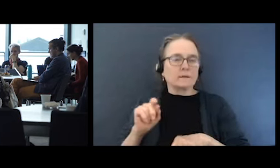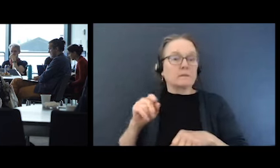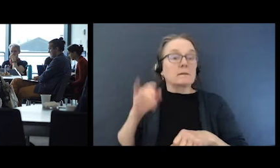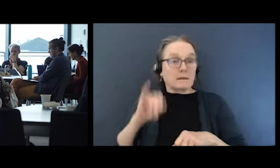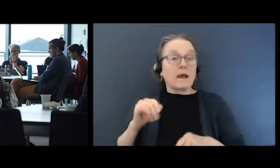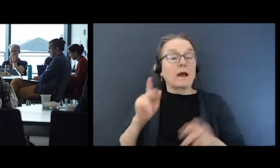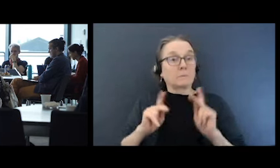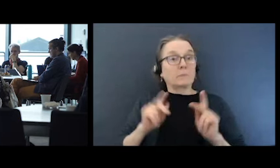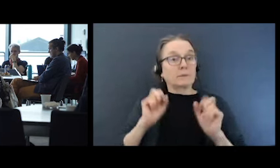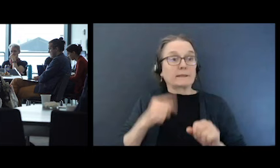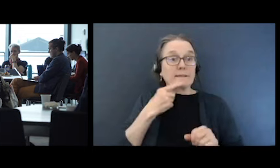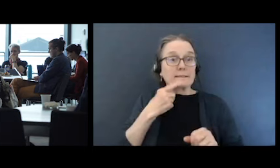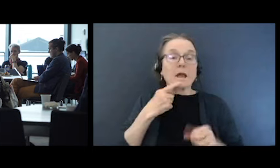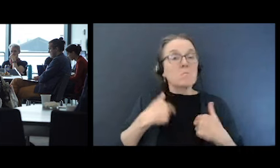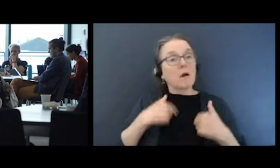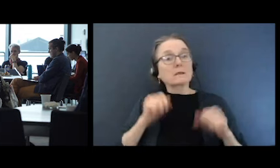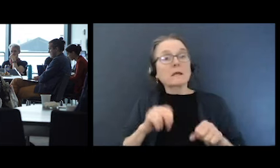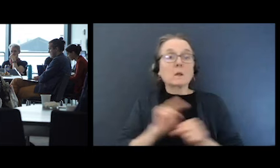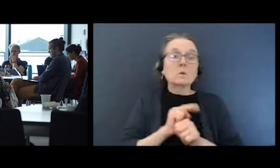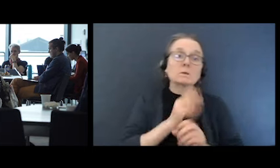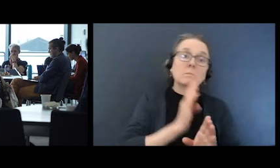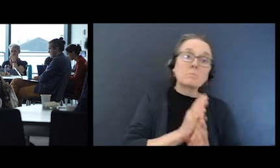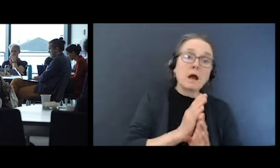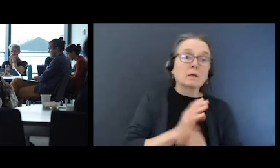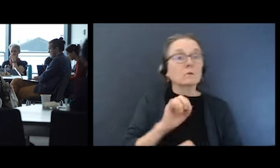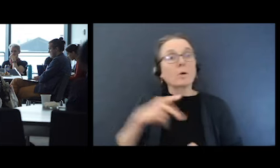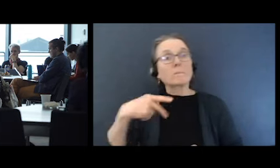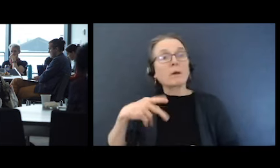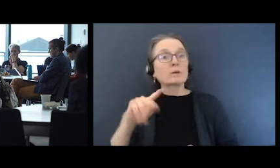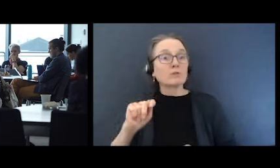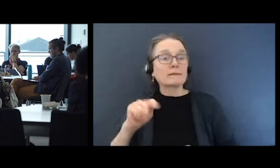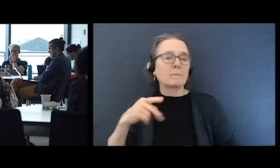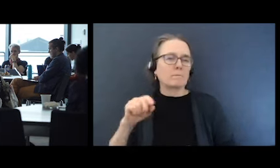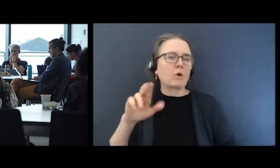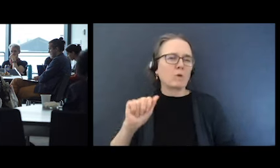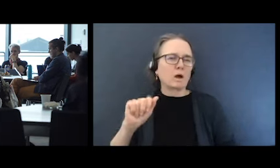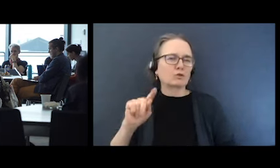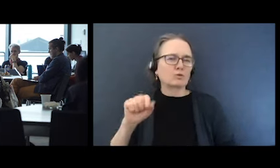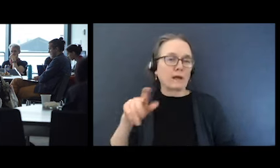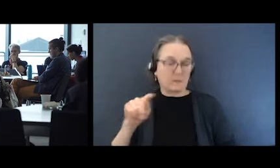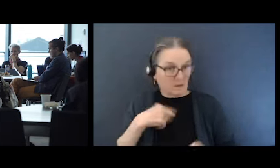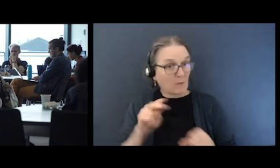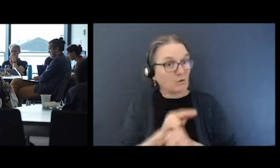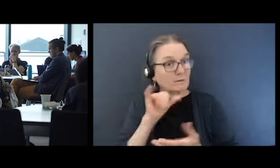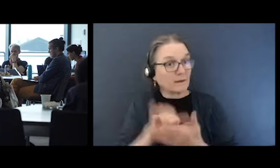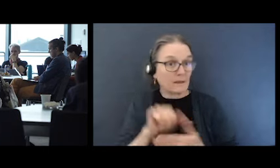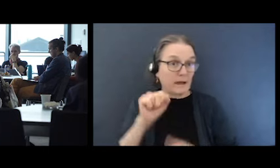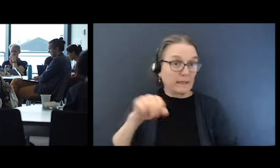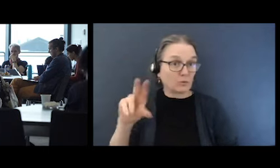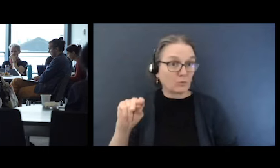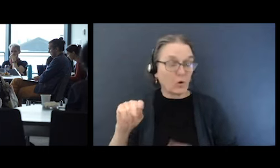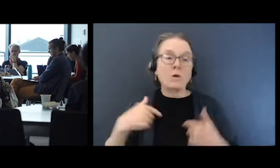or paratransit, am I using those things? In my case, I use the bus, I don't